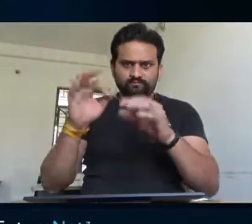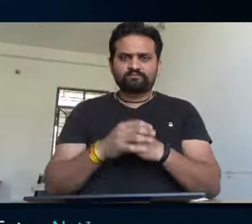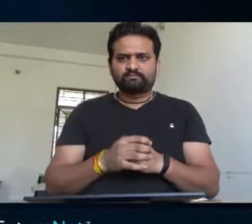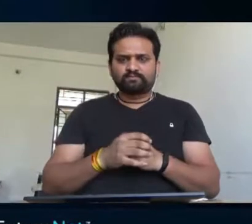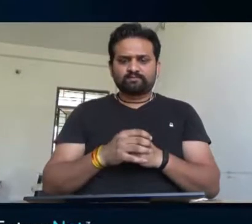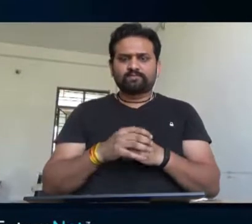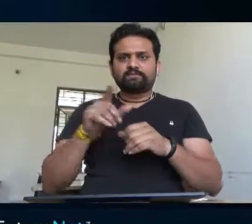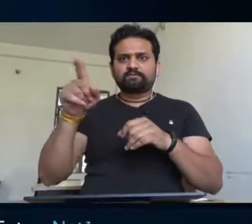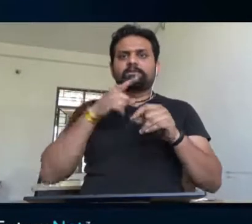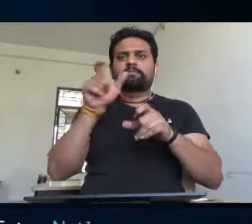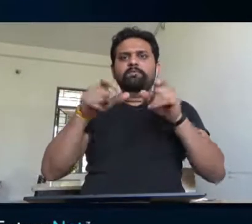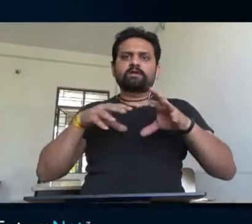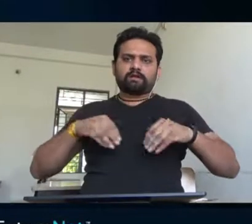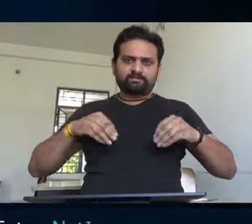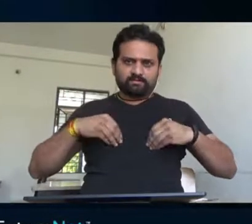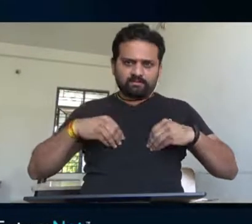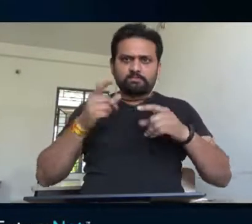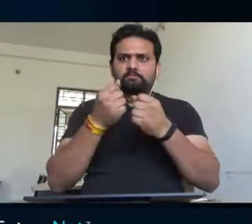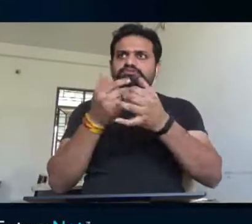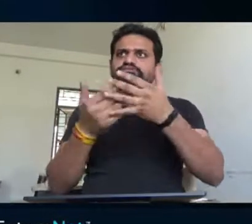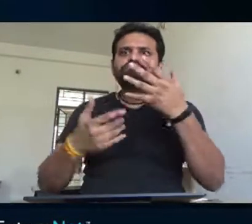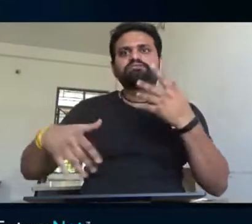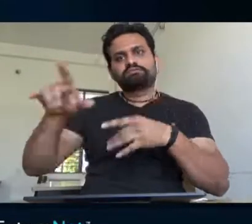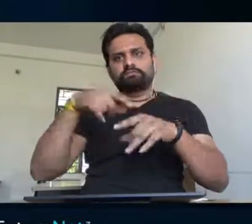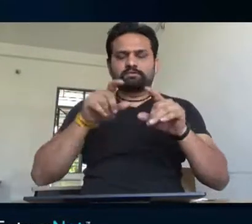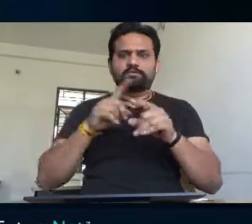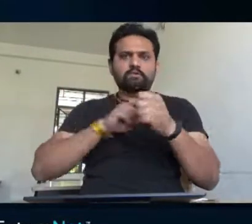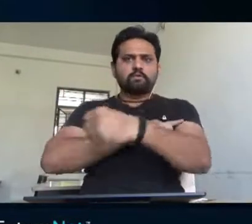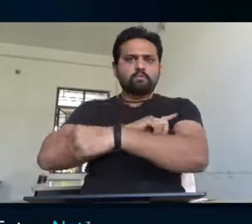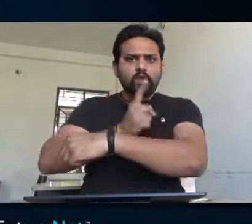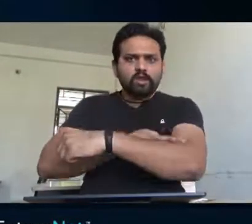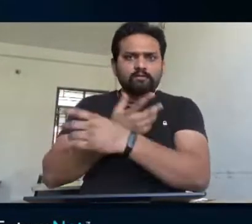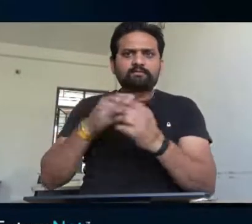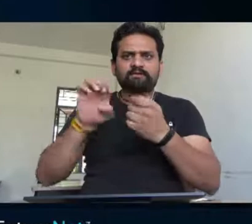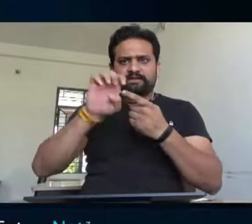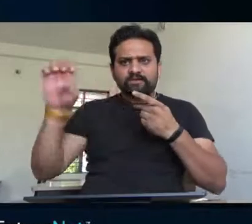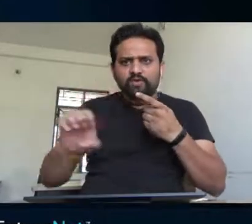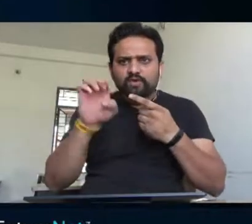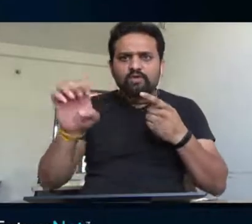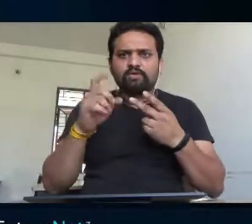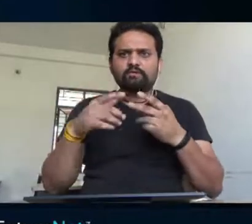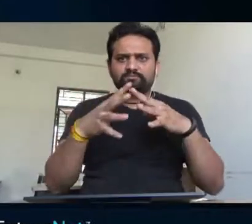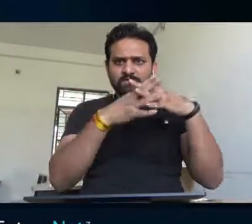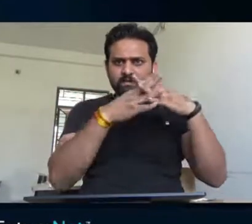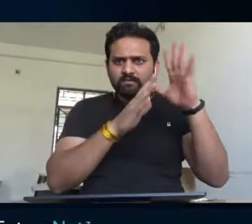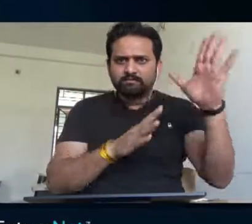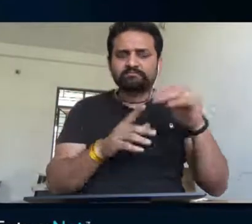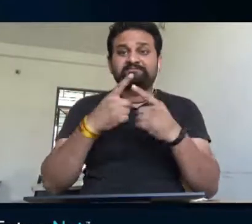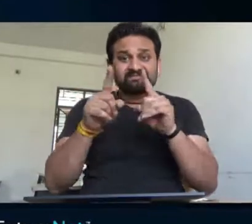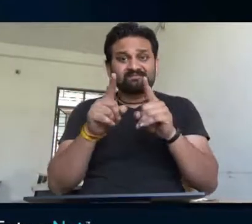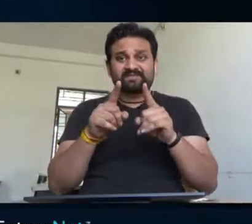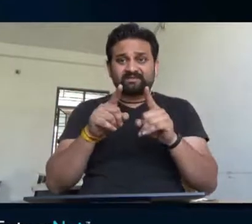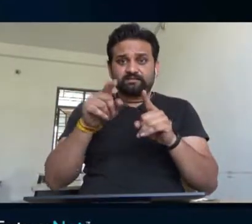activity for accepting points all over the world, especially in Poland, in Europe, I know in the US. But